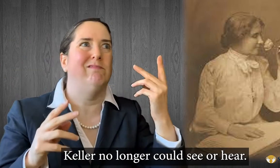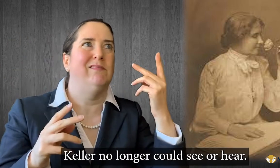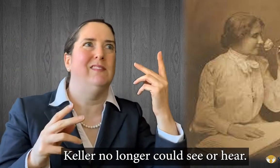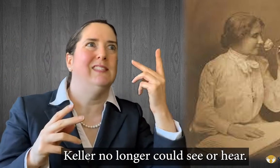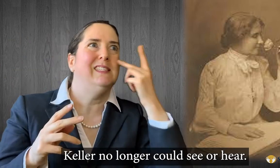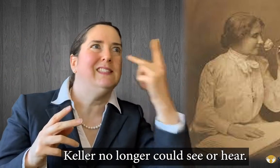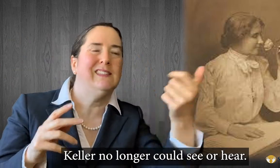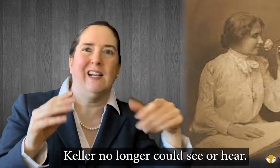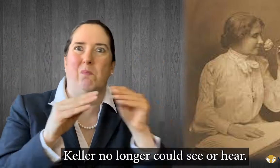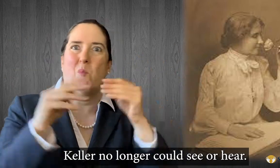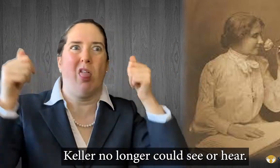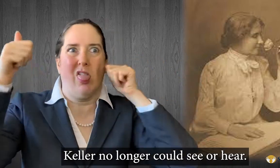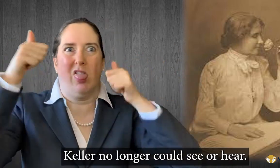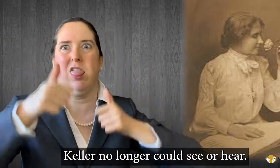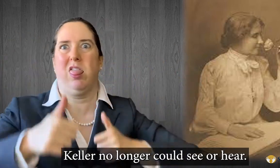Keller could no longer see or hear.